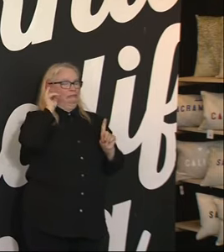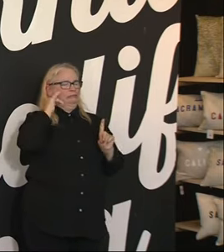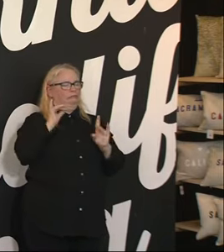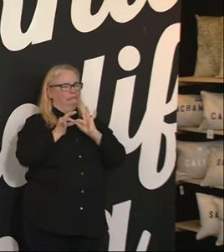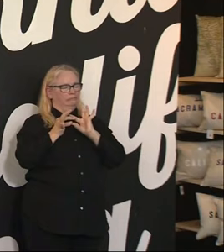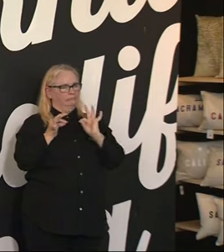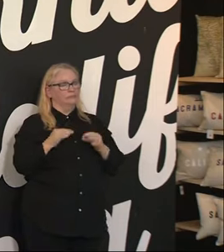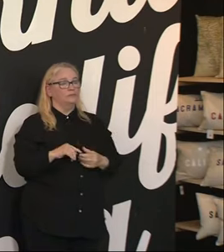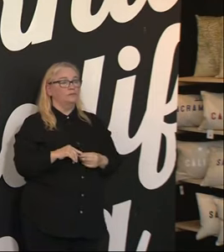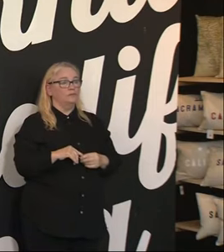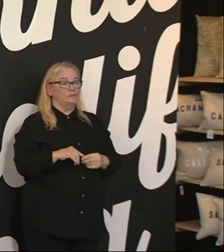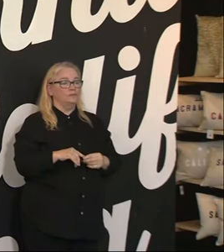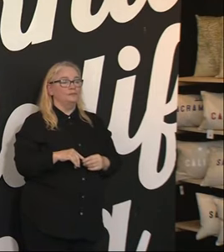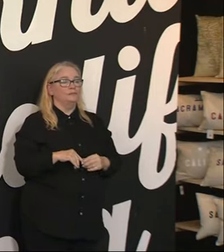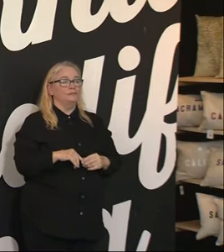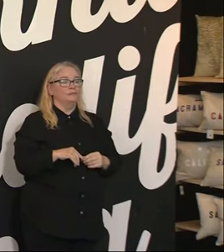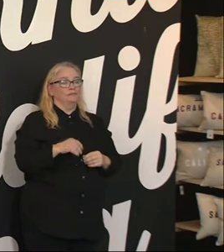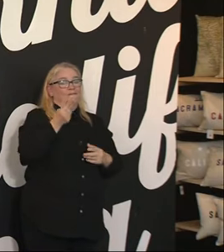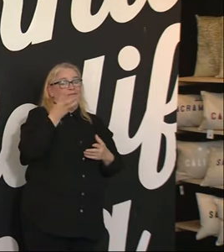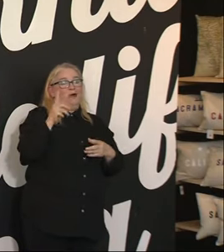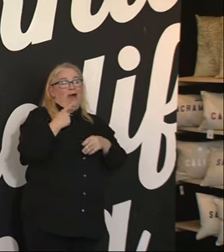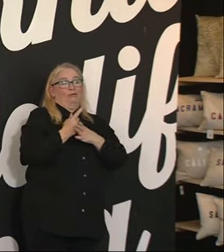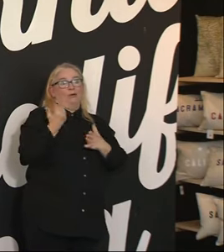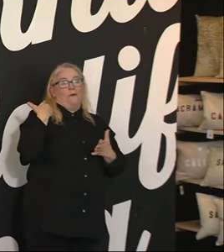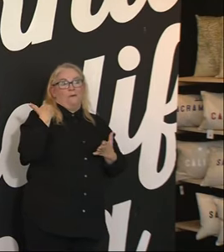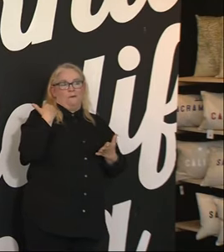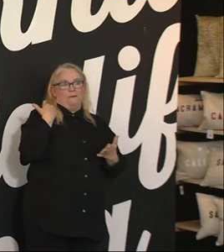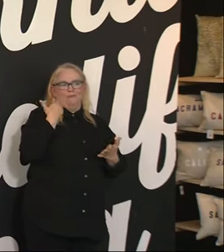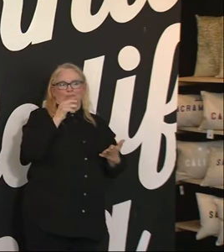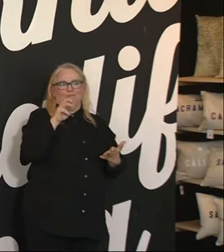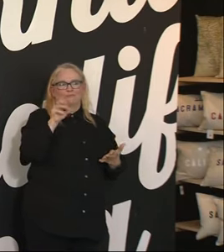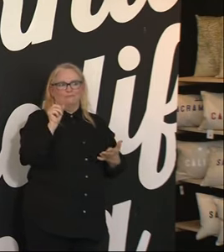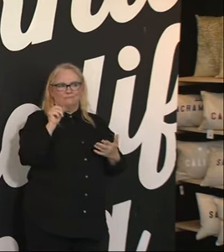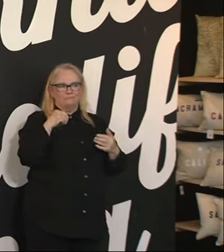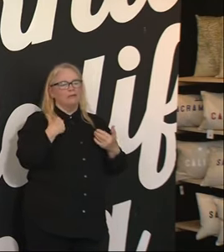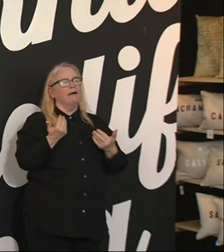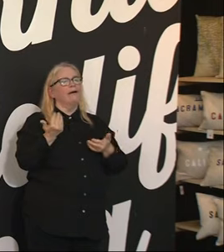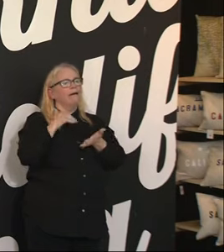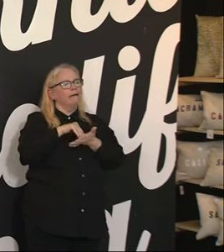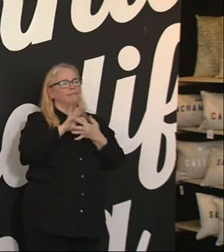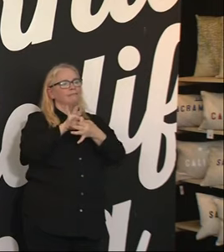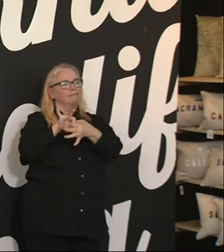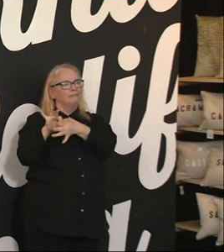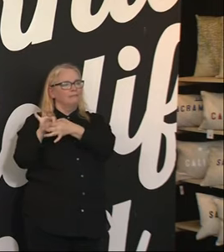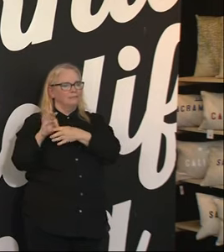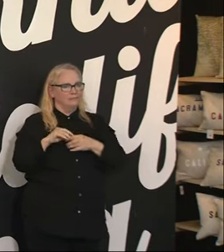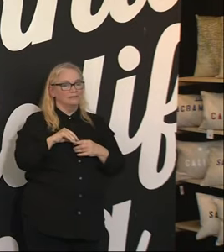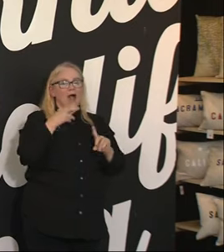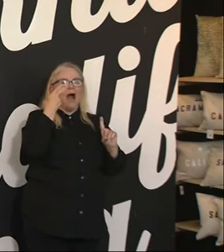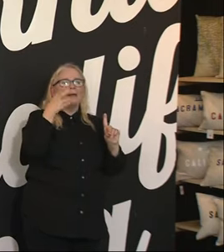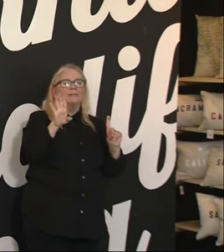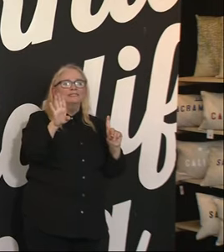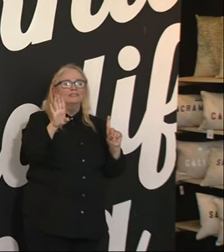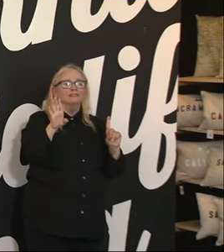able to make similar commitment in terms of protocols and procedures with Huntington Beach, Dana Point, and Seal Beach. So those